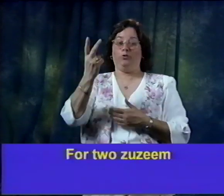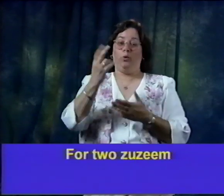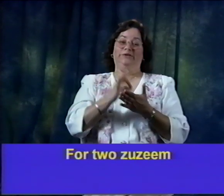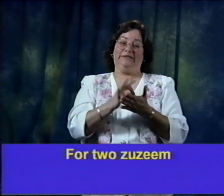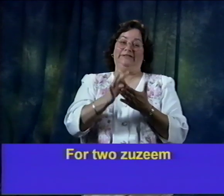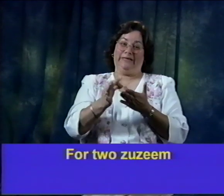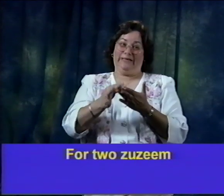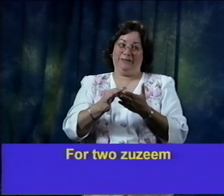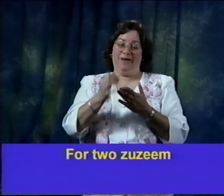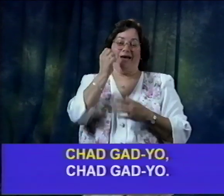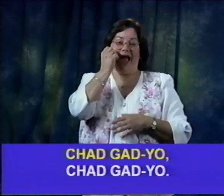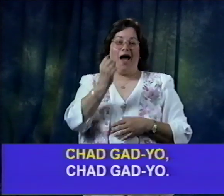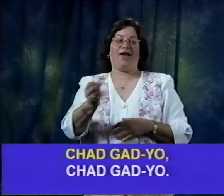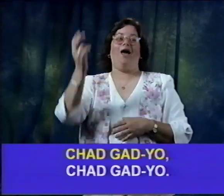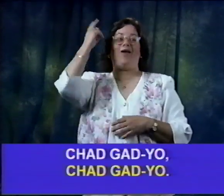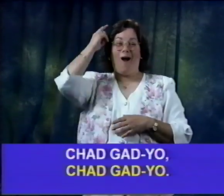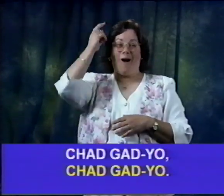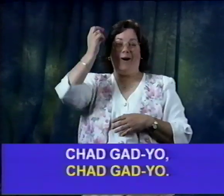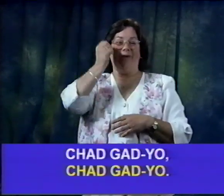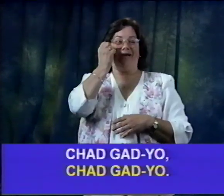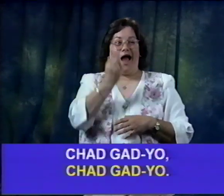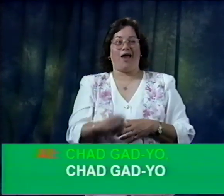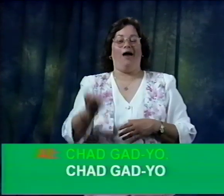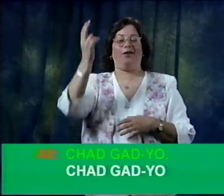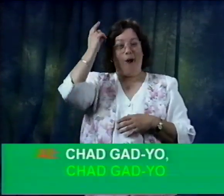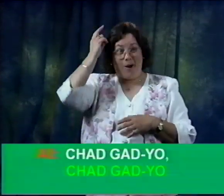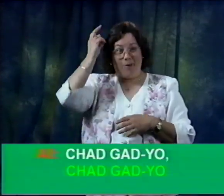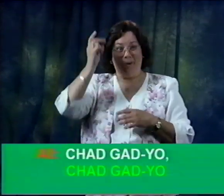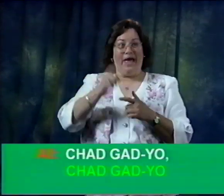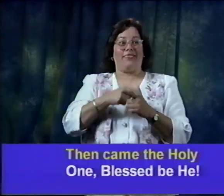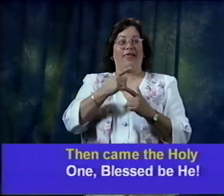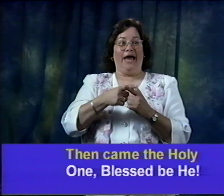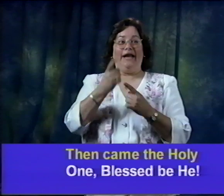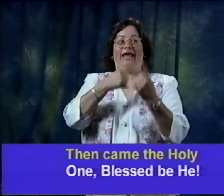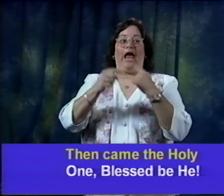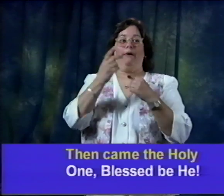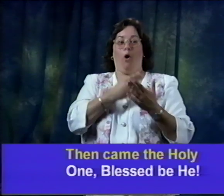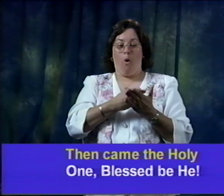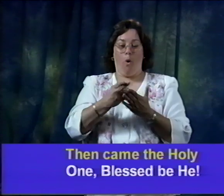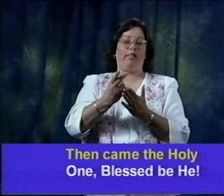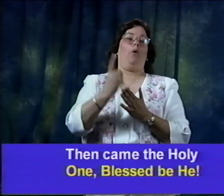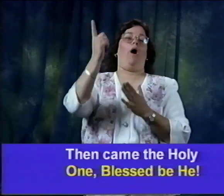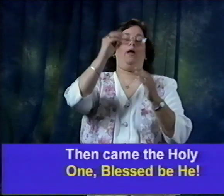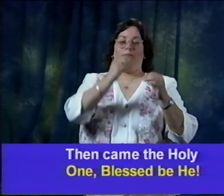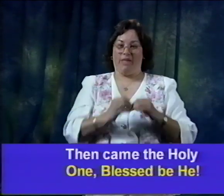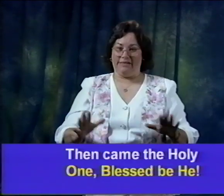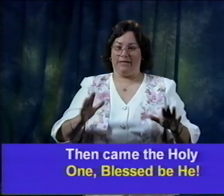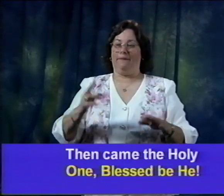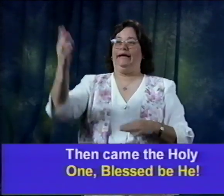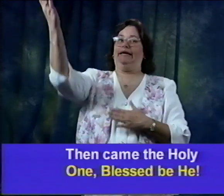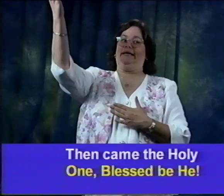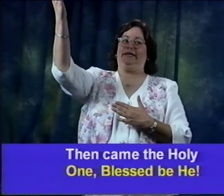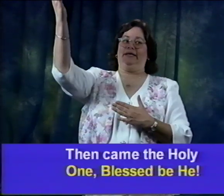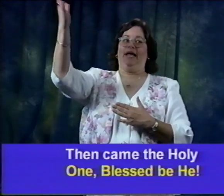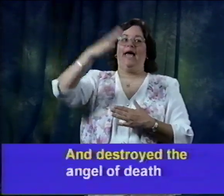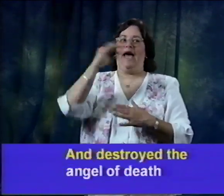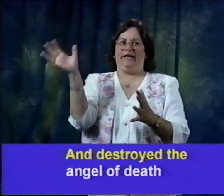2 zuzim. Had Gad Yah, Had Gad Yah. Then came the Holy One, blessed be He,